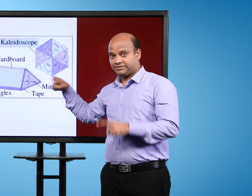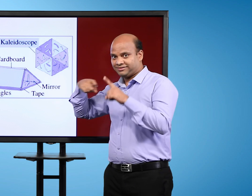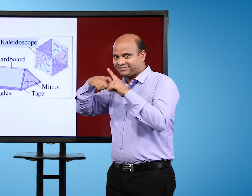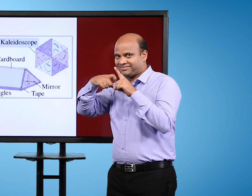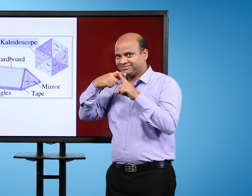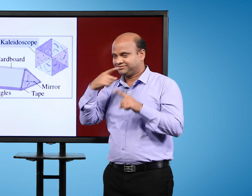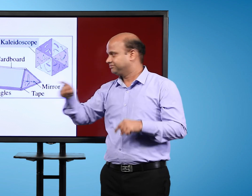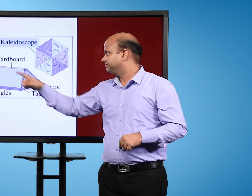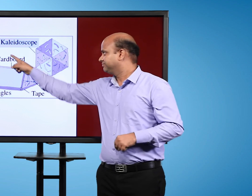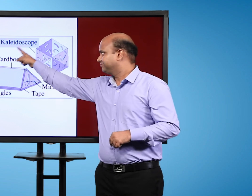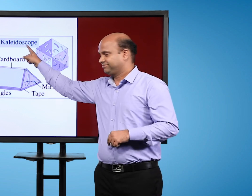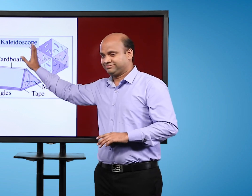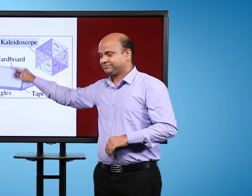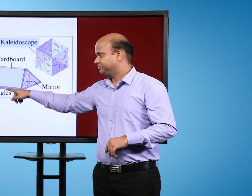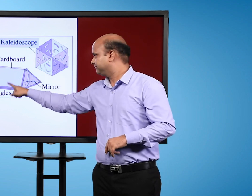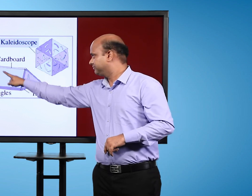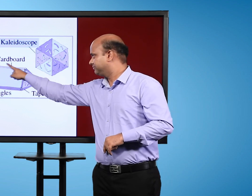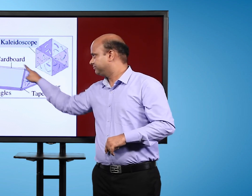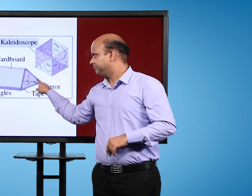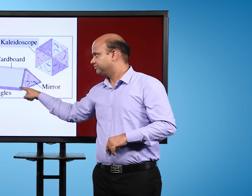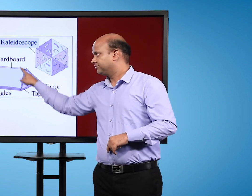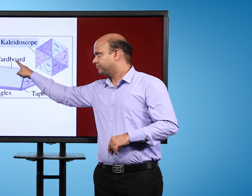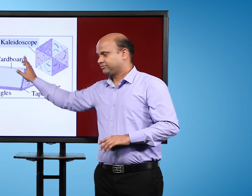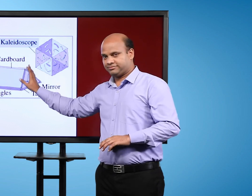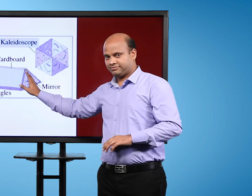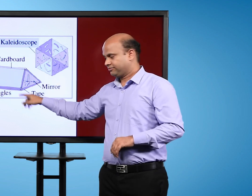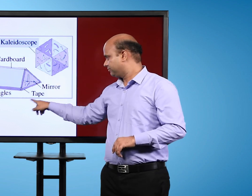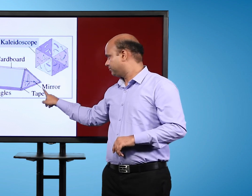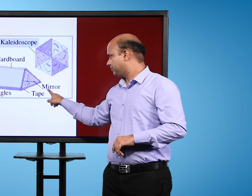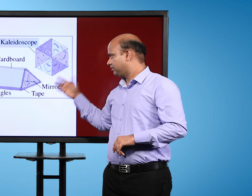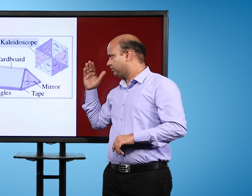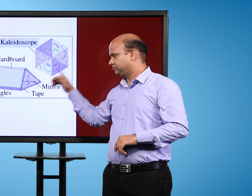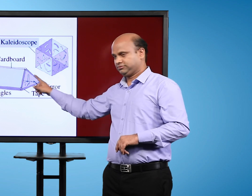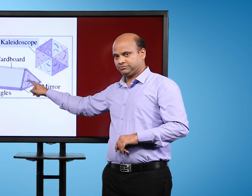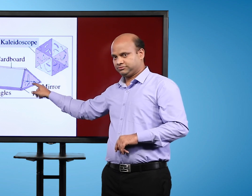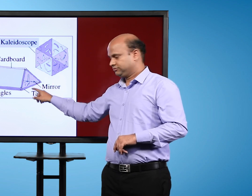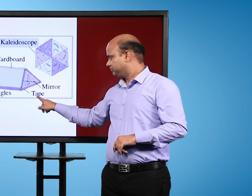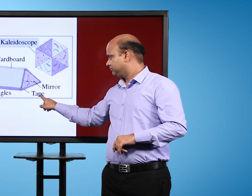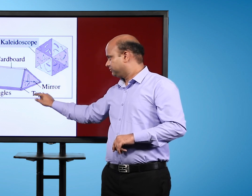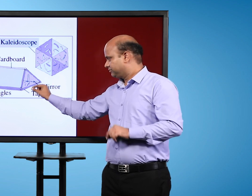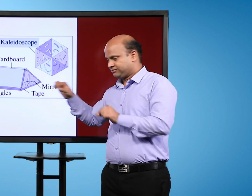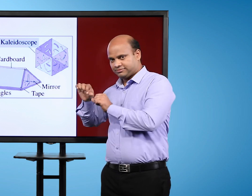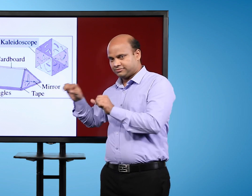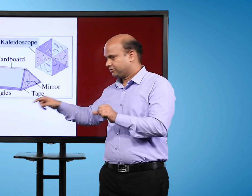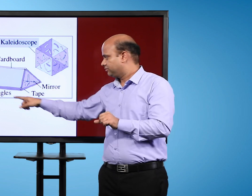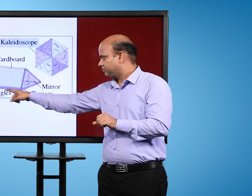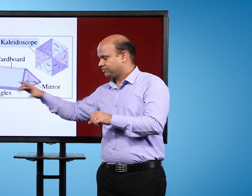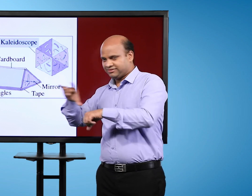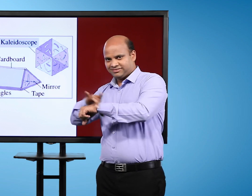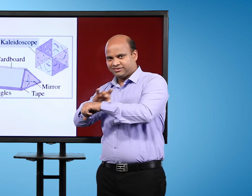a kaleidoscope being made out of cardboard, which shows the mirror, the tape and everything. Some broken